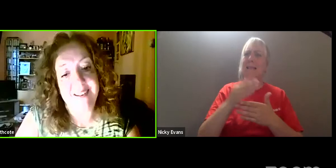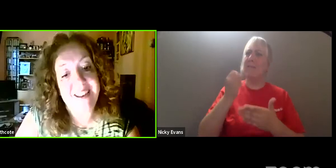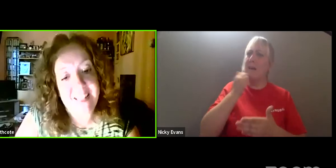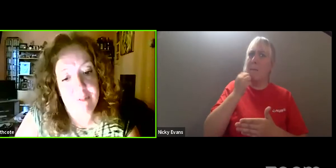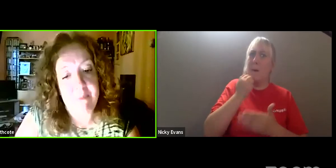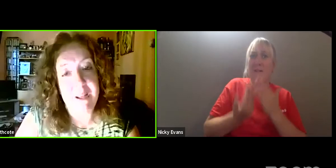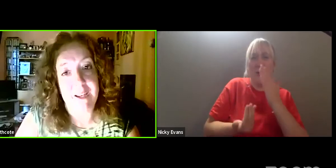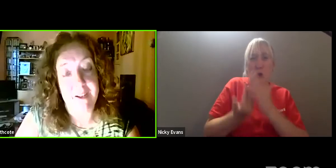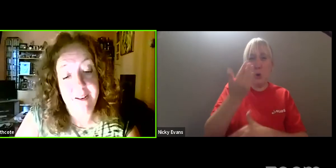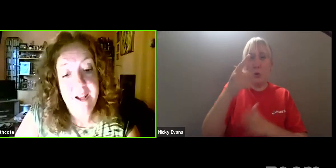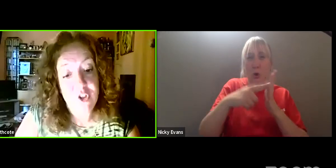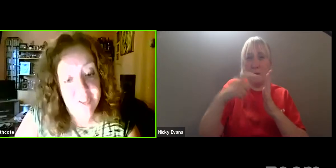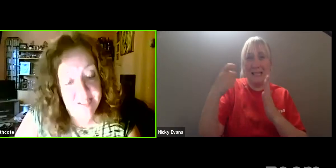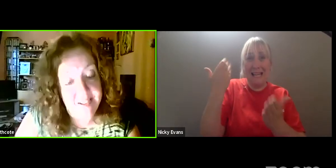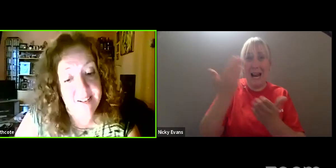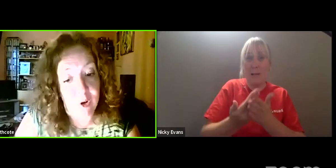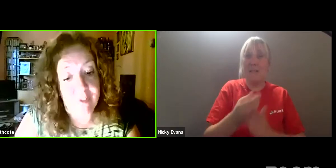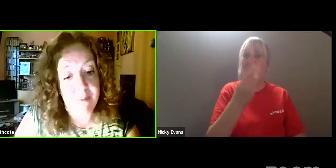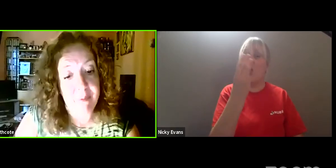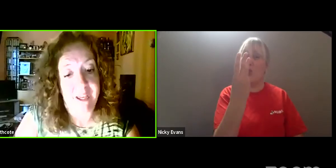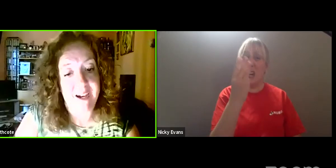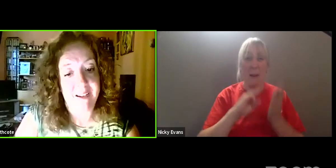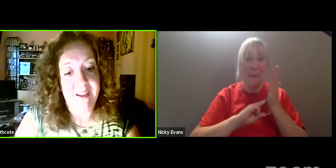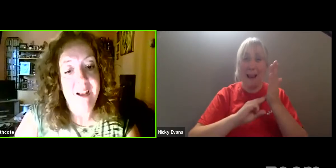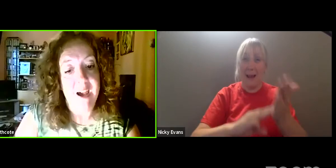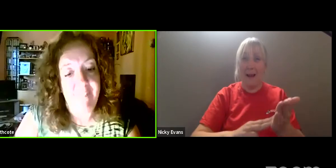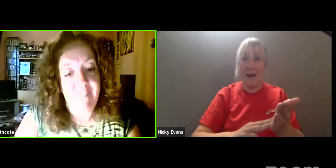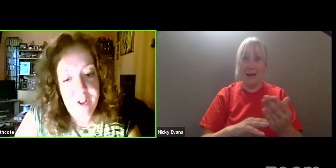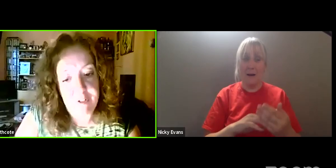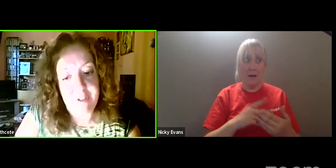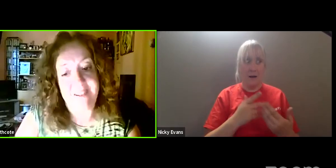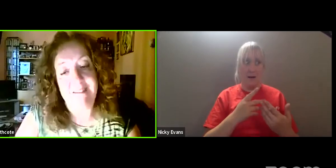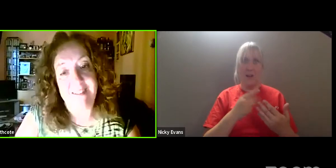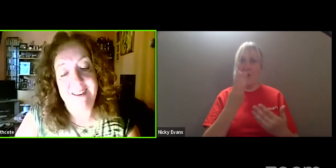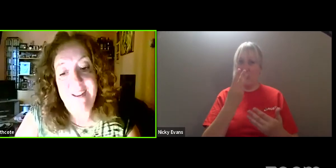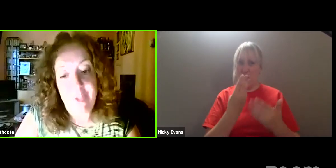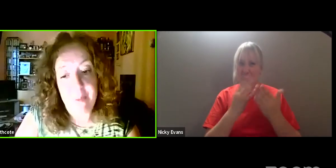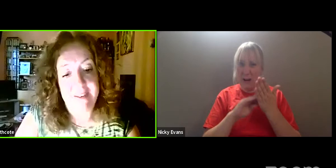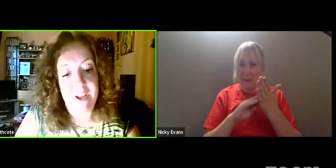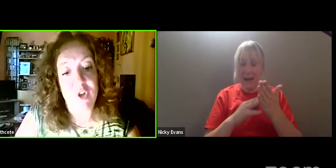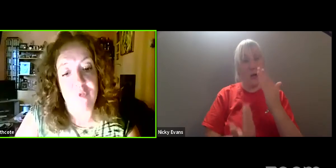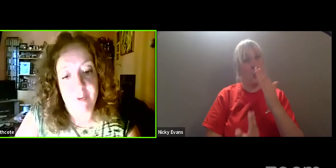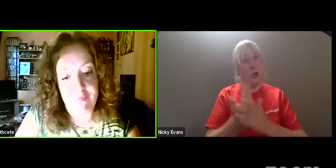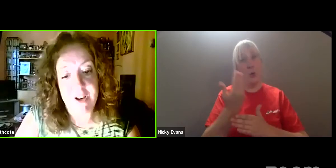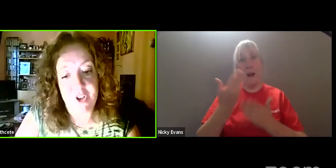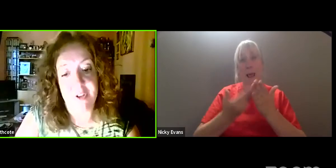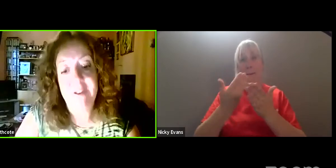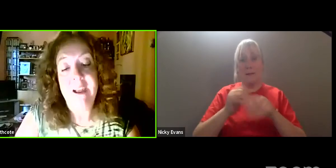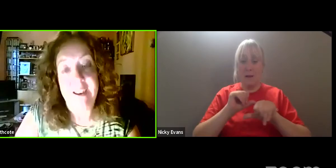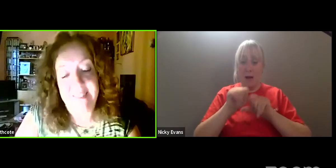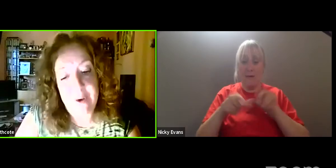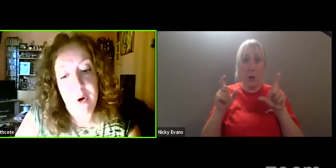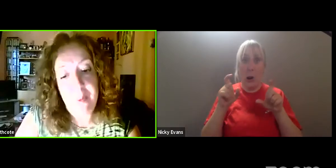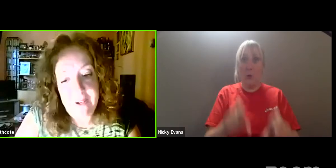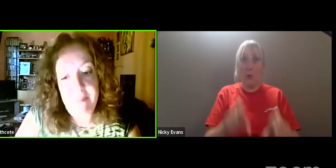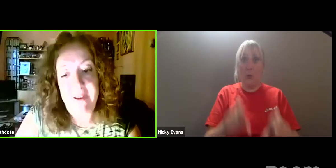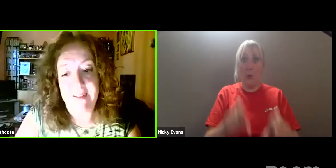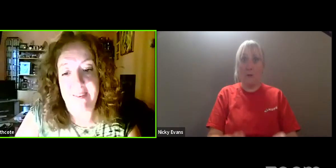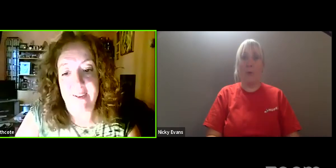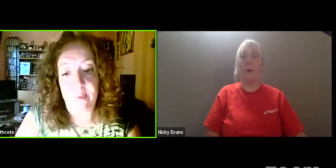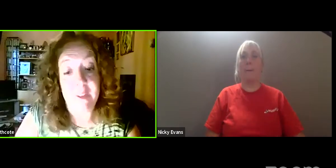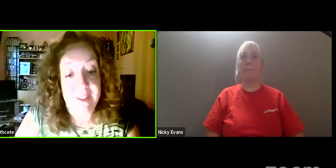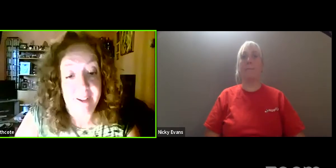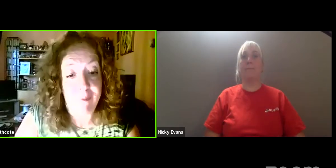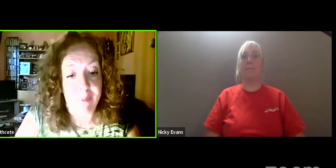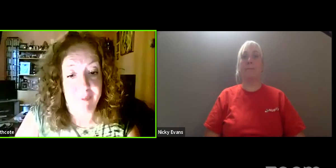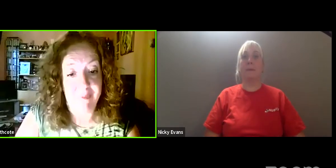stands at nearly 3 million just since lockdown began. And further austerity and even the potential for depression is now openly being